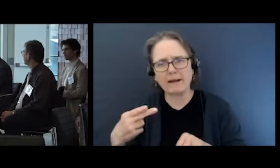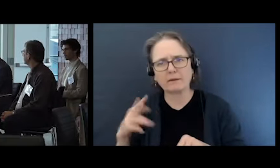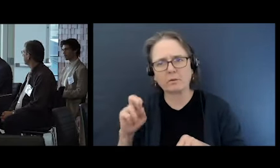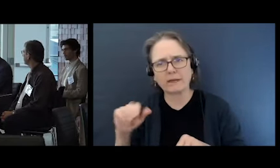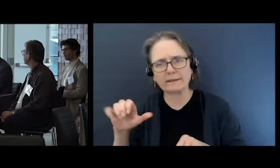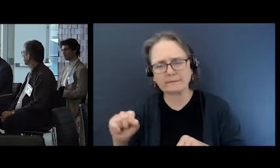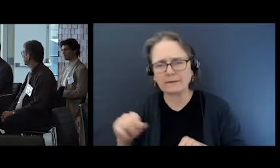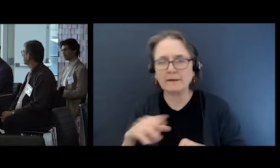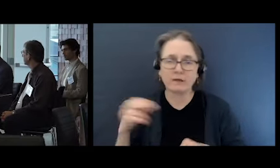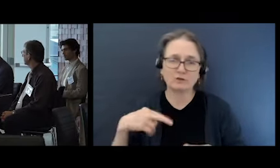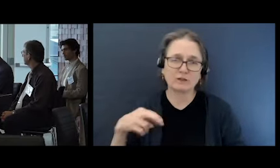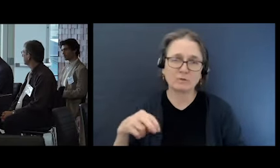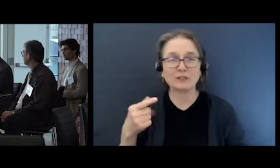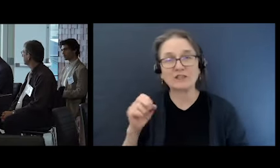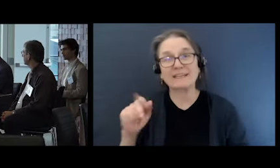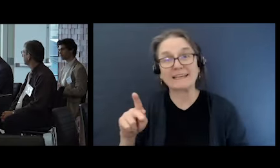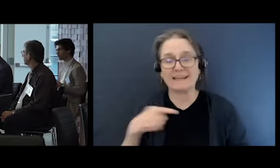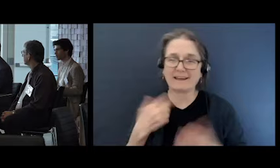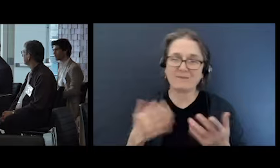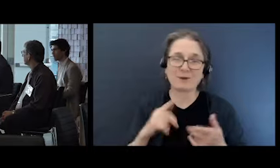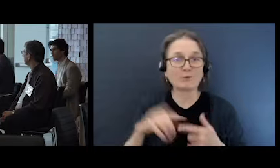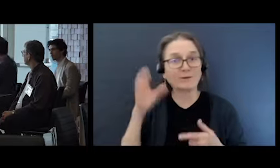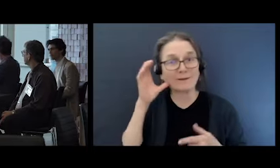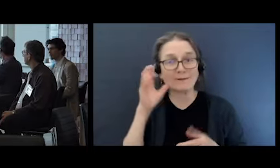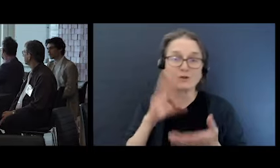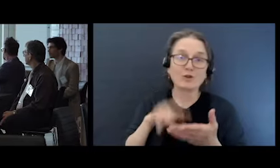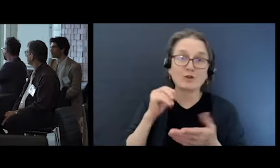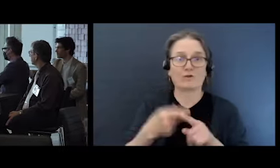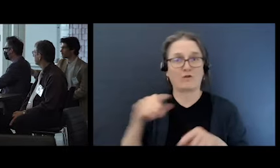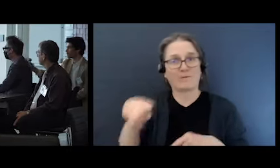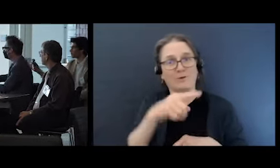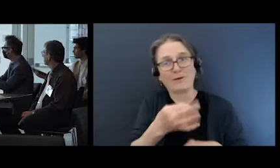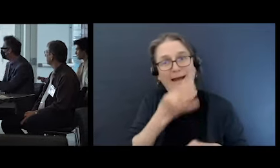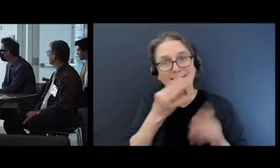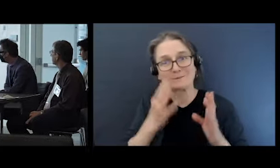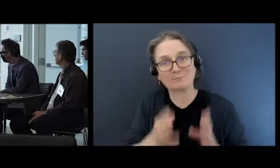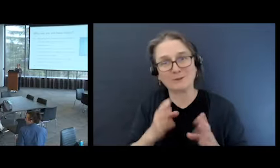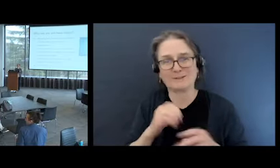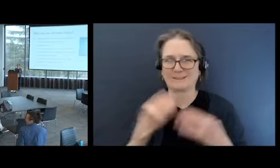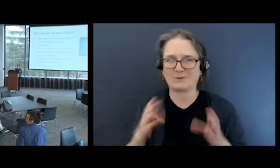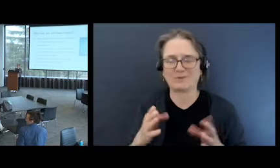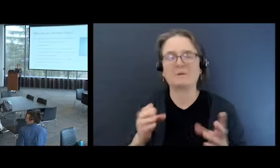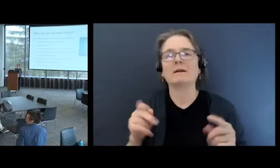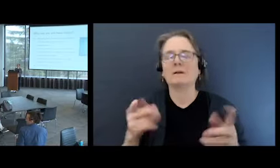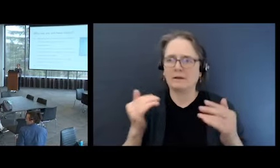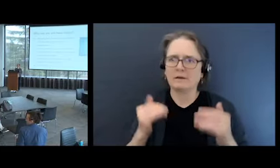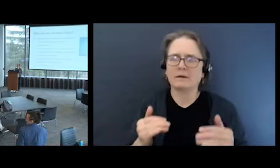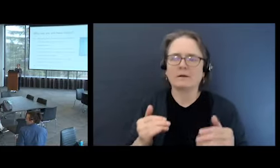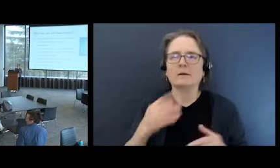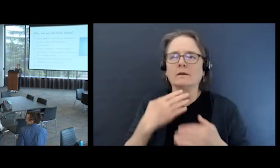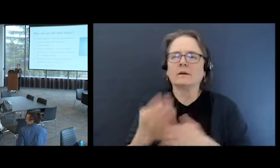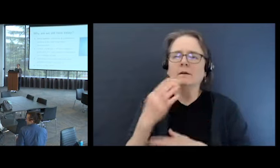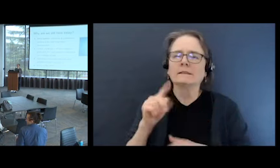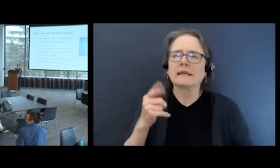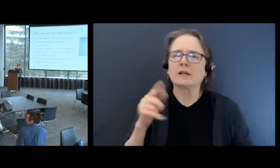leading experts in the room. So pleasure to be here. Cheers. Hi, good morning, y'all. Taylor Reich, they,